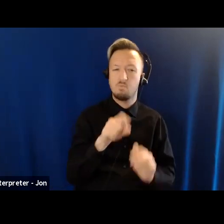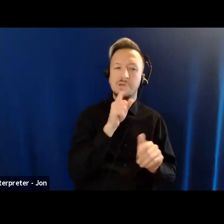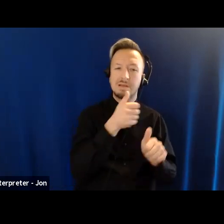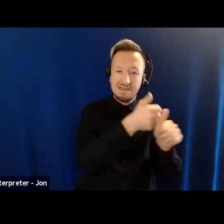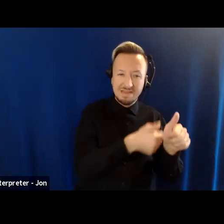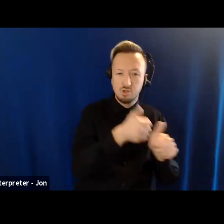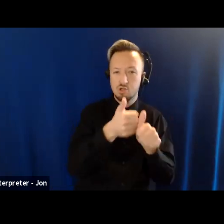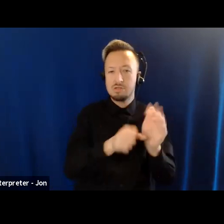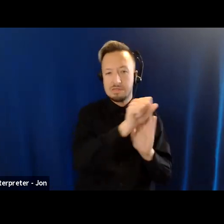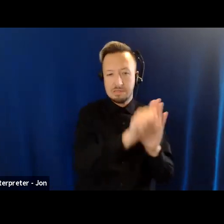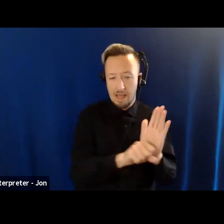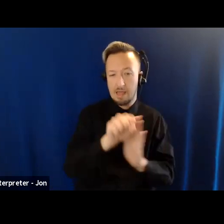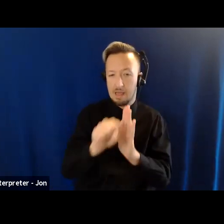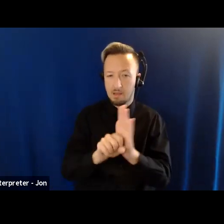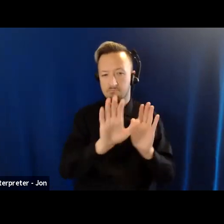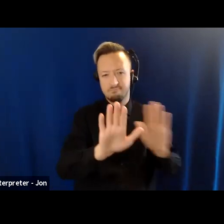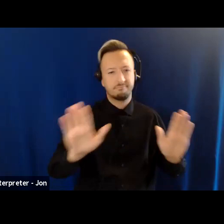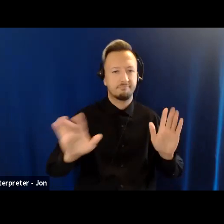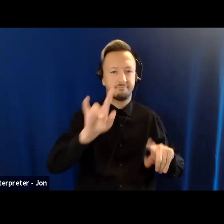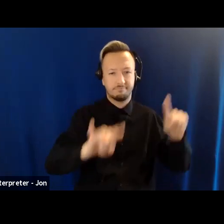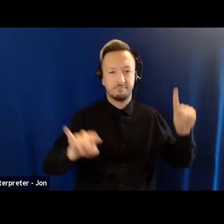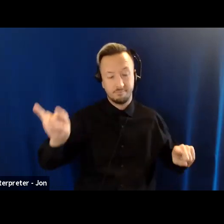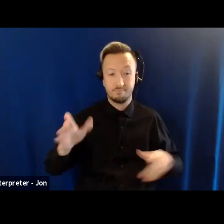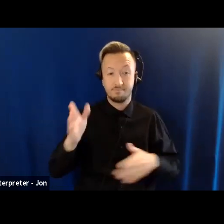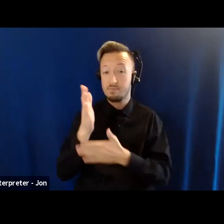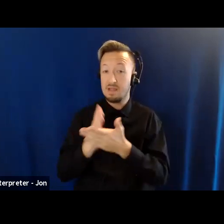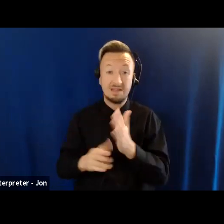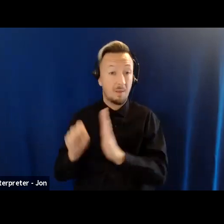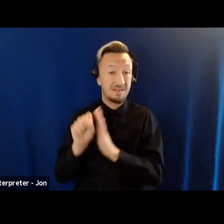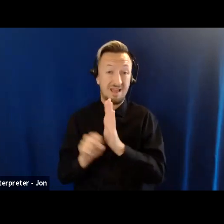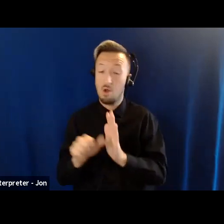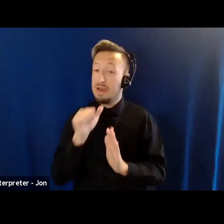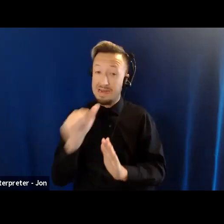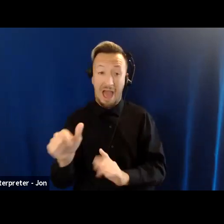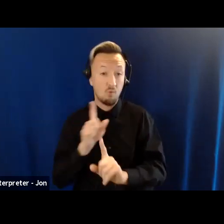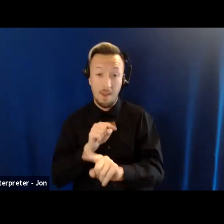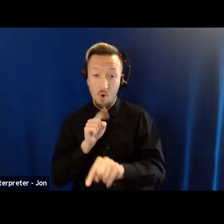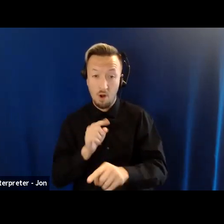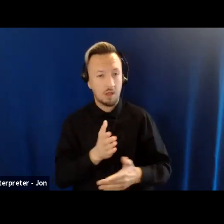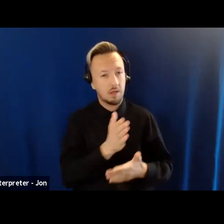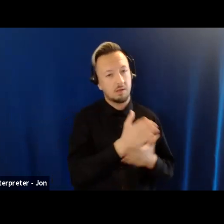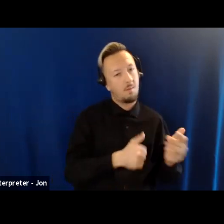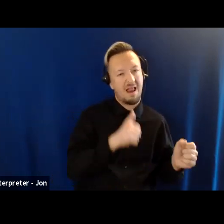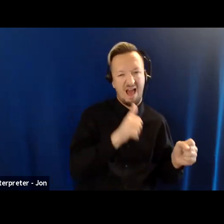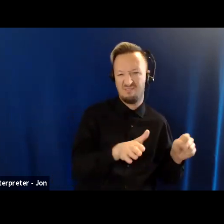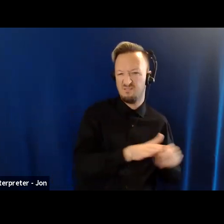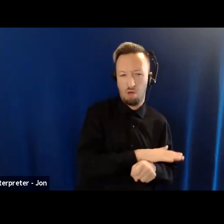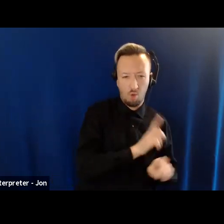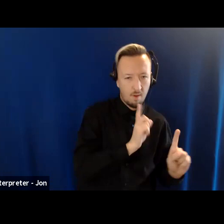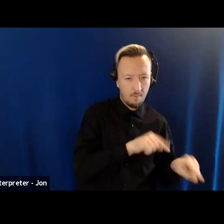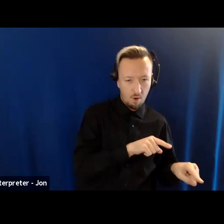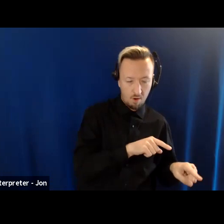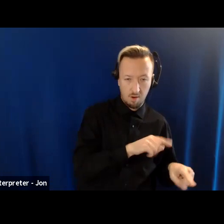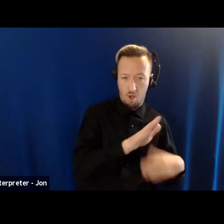state-by-state case, and I will also add that some states are not reporting their numbers, some are not fully reporting all of their congregate